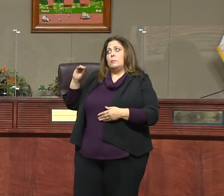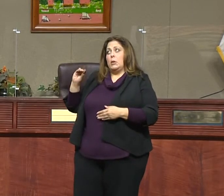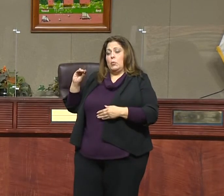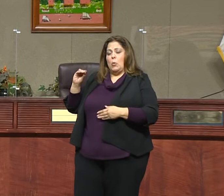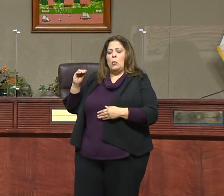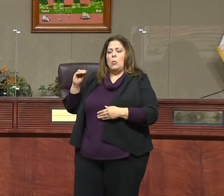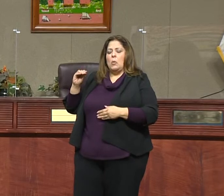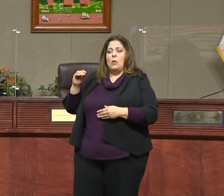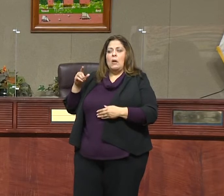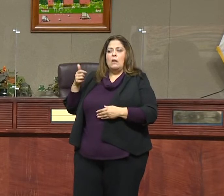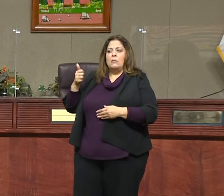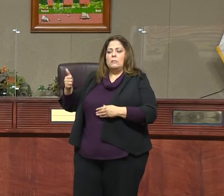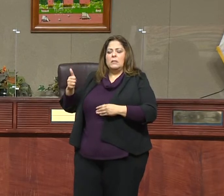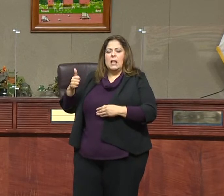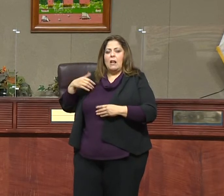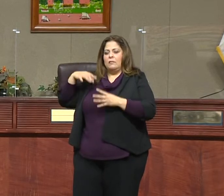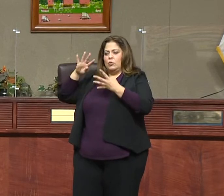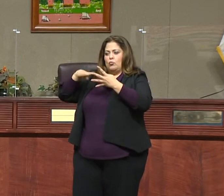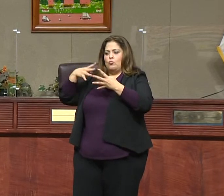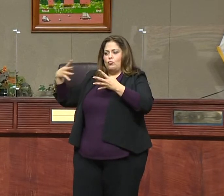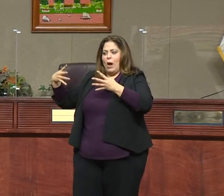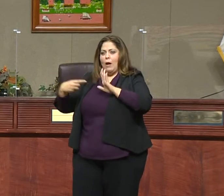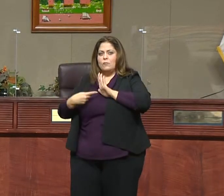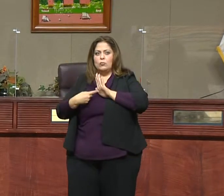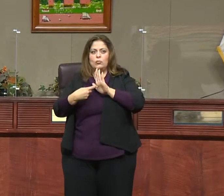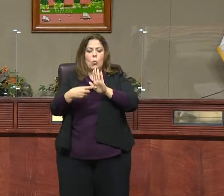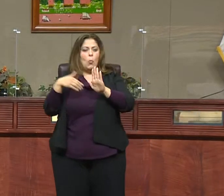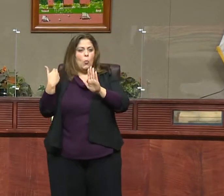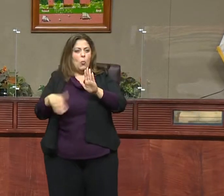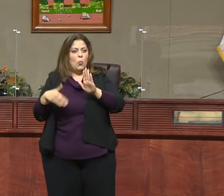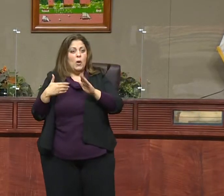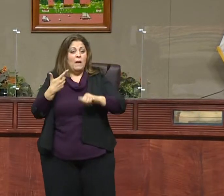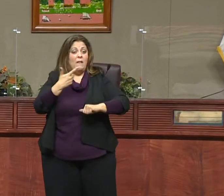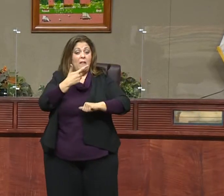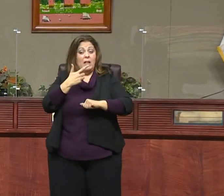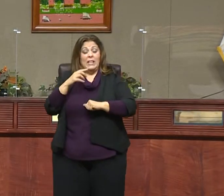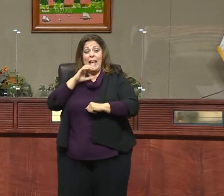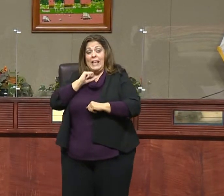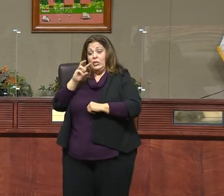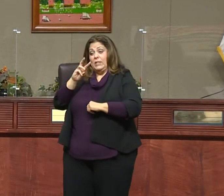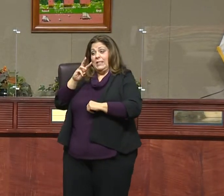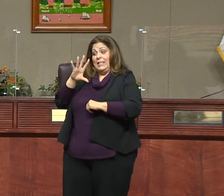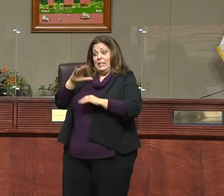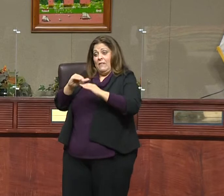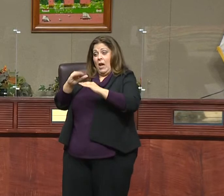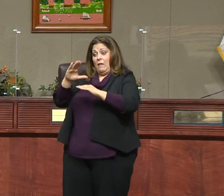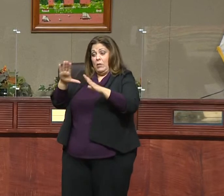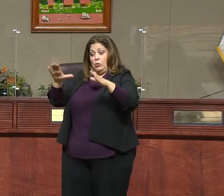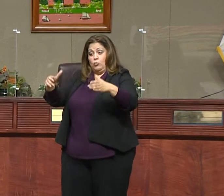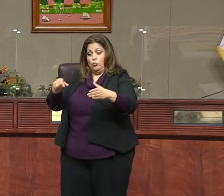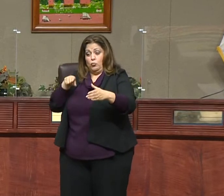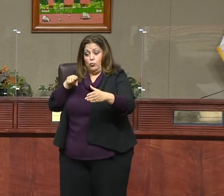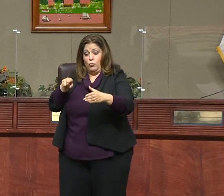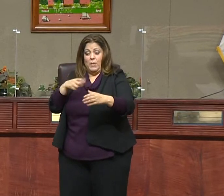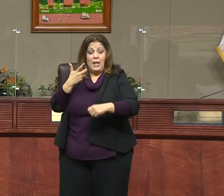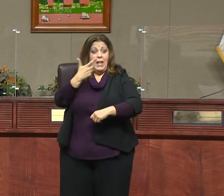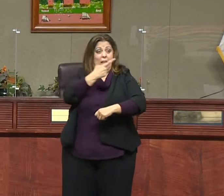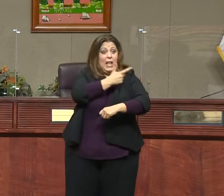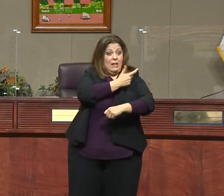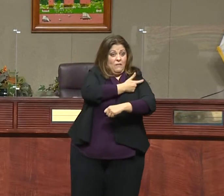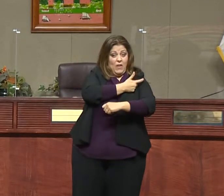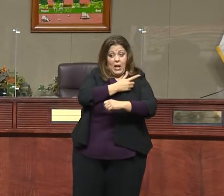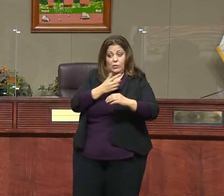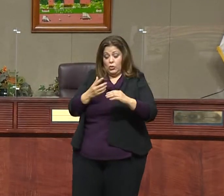graph to show that as the vaccine rate had increased in the 65 plus population, the rate of infections and